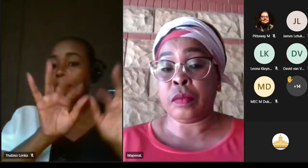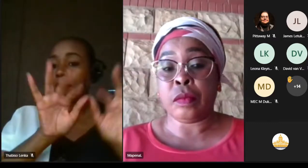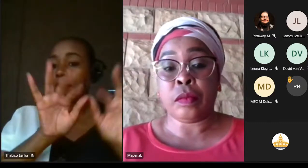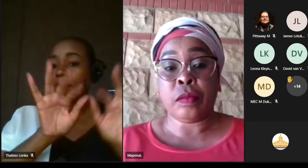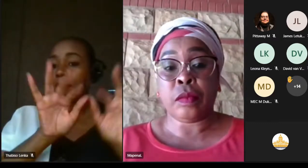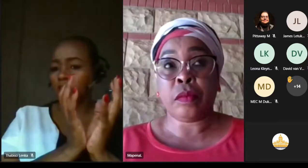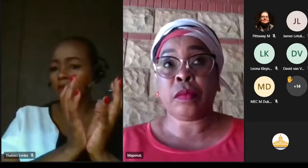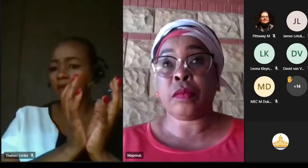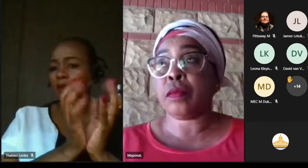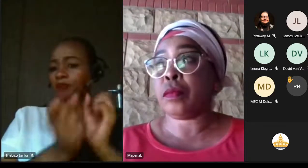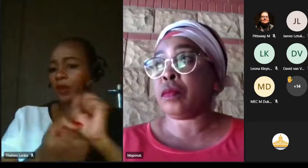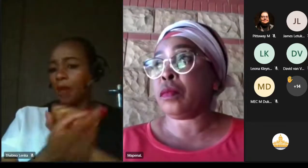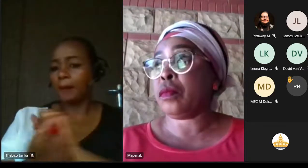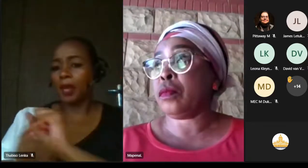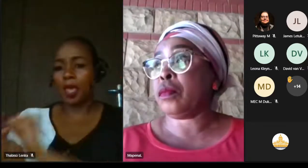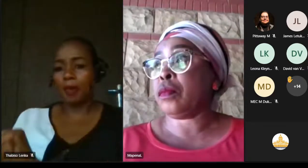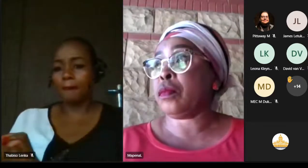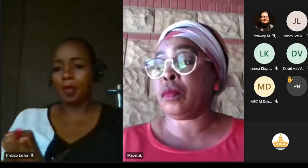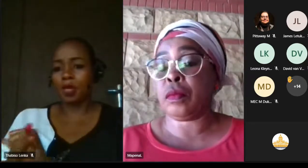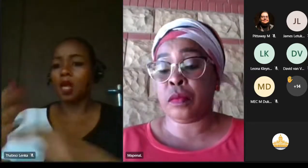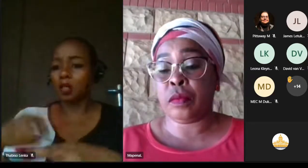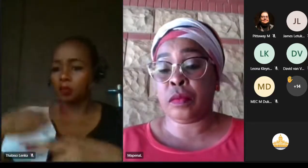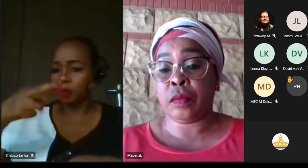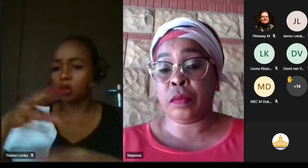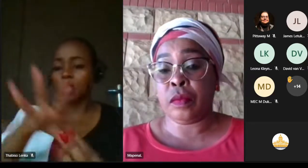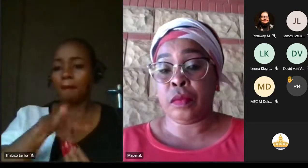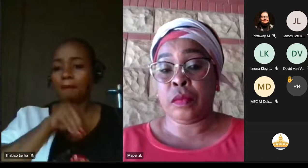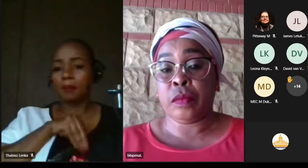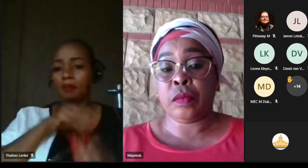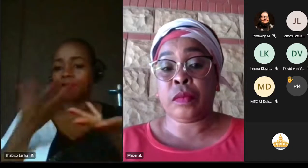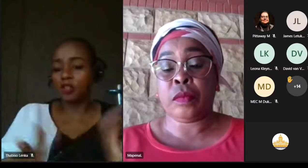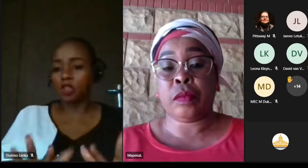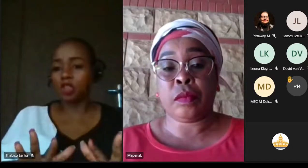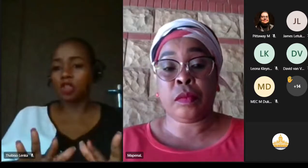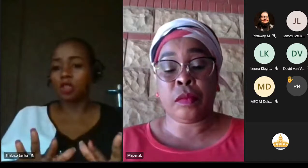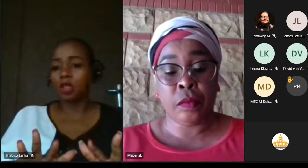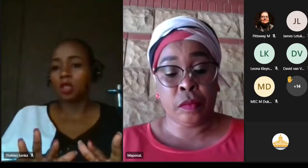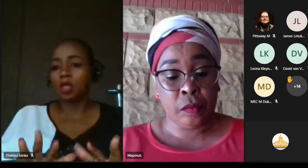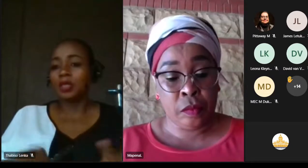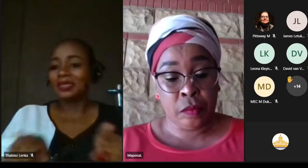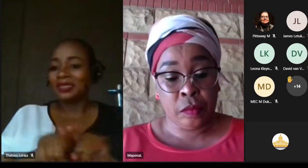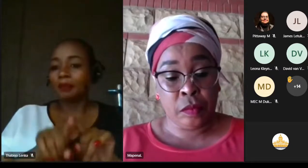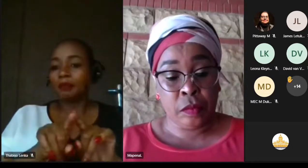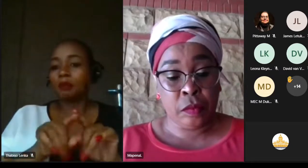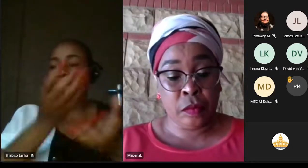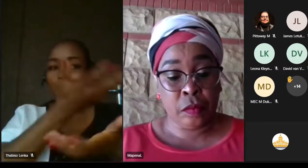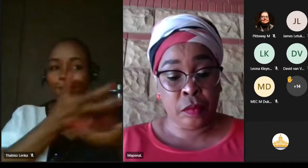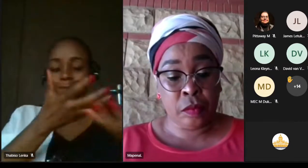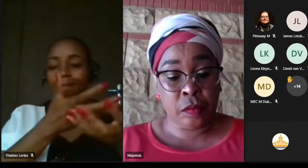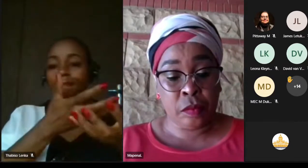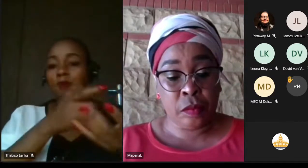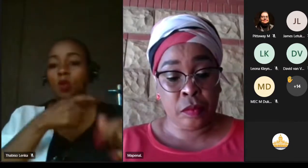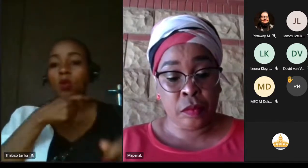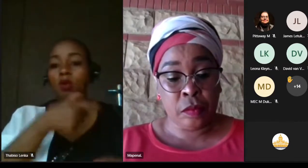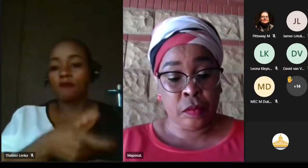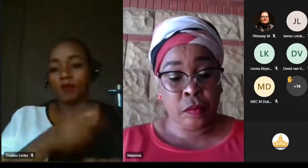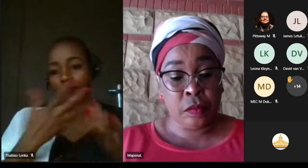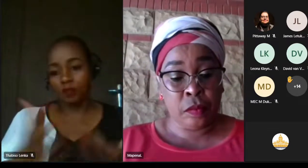conducted, the reports were adopted by these portfolio committees, and the negotiating mandates were duly